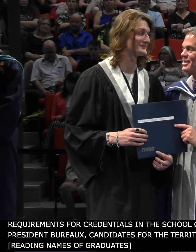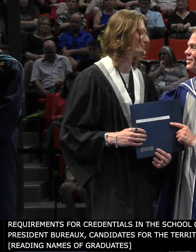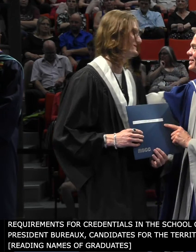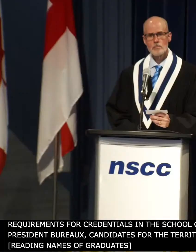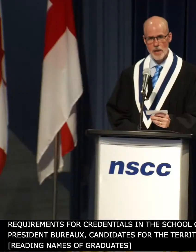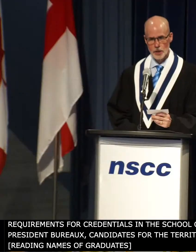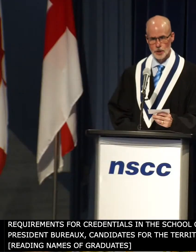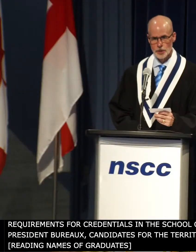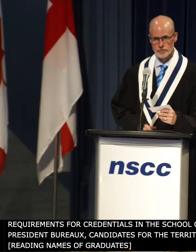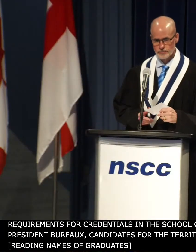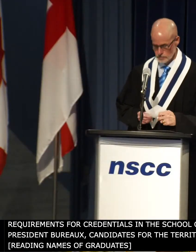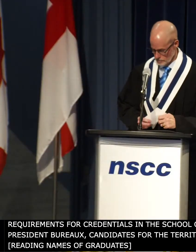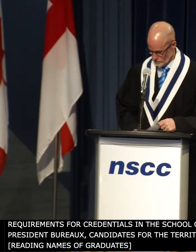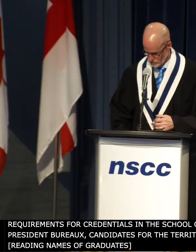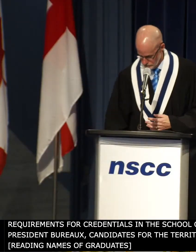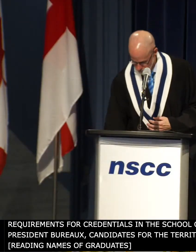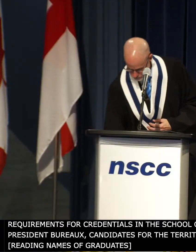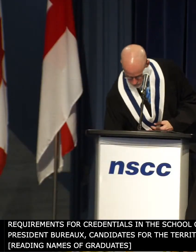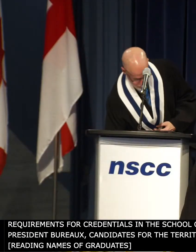Emma Maynard.